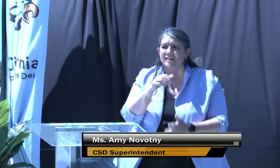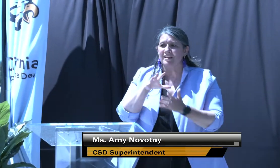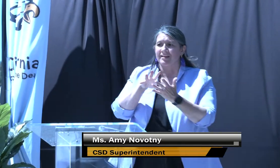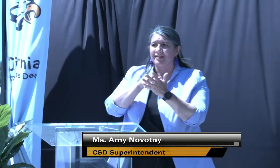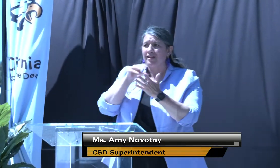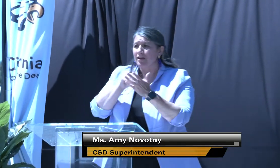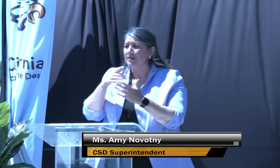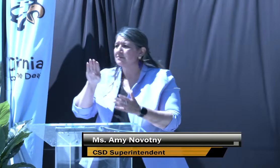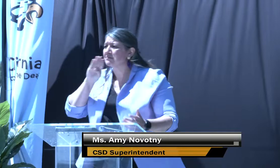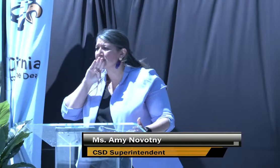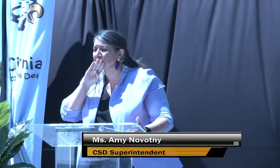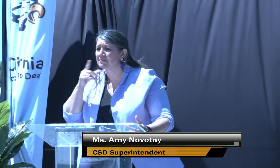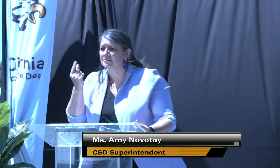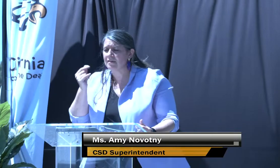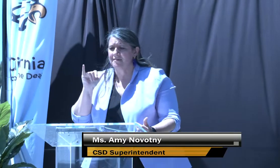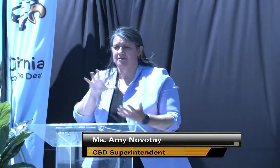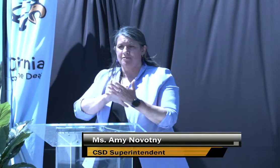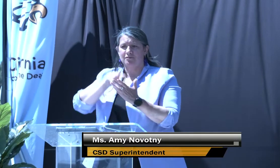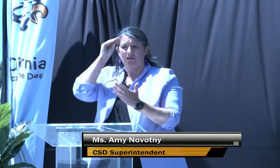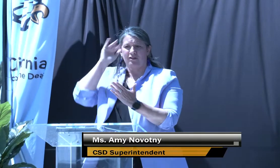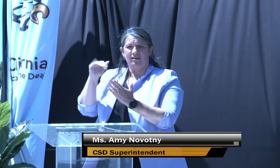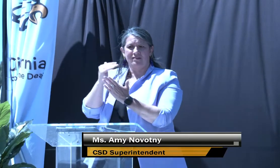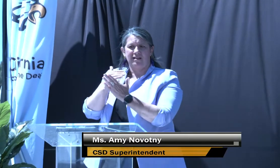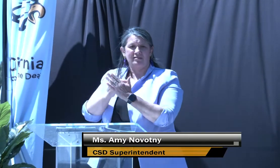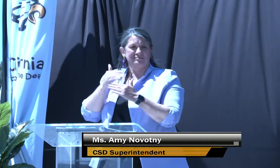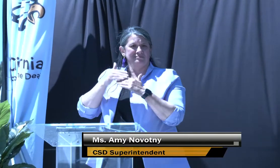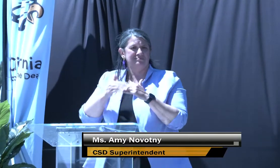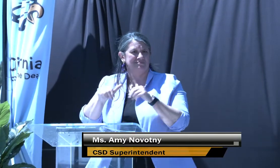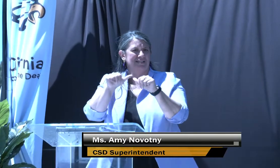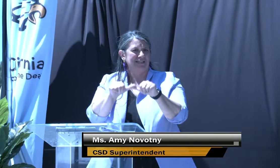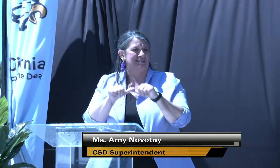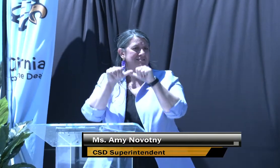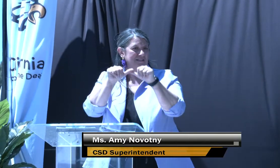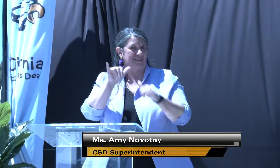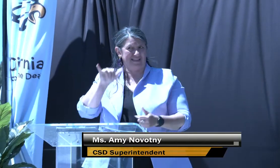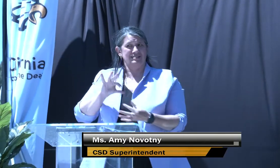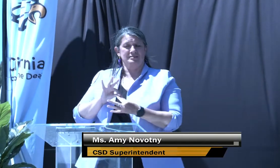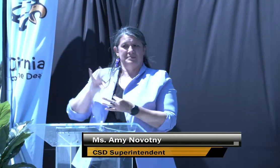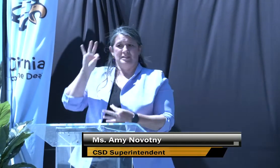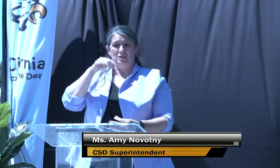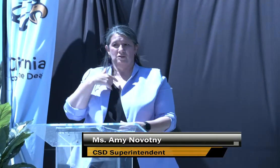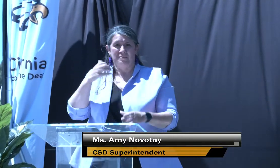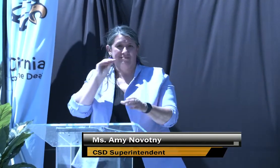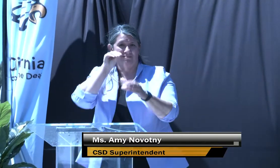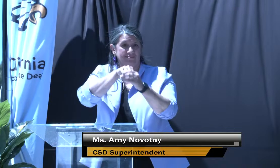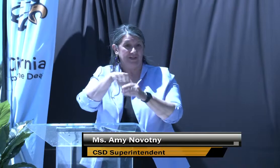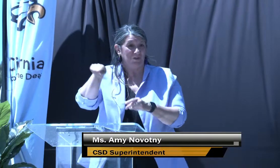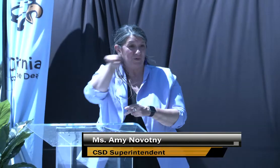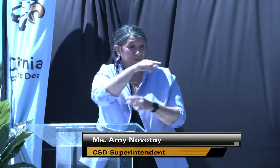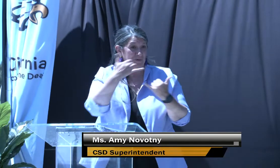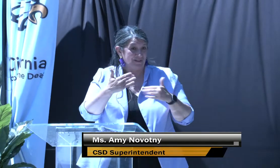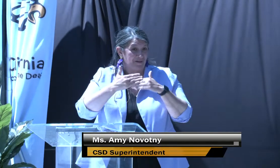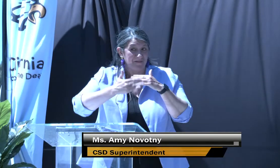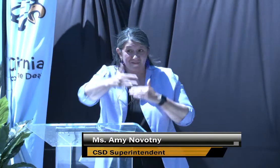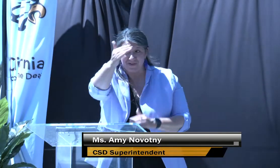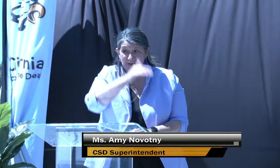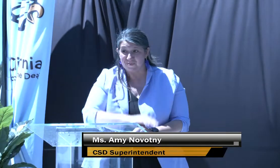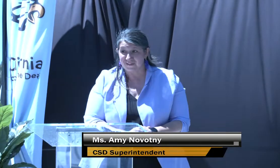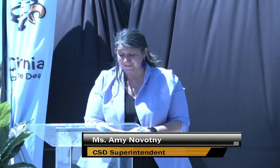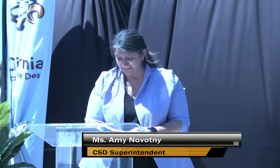learning every day. Despite the frustrations, you can learn a lesson from those as well. And that is the spirit we hope to